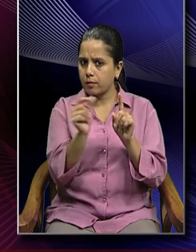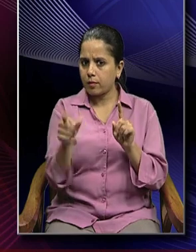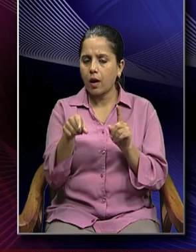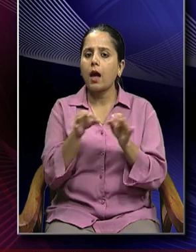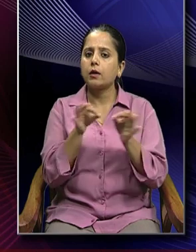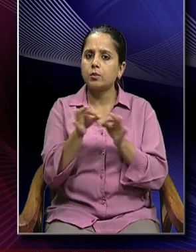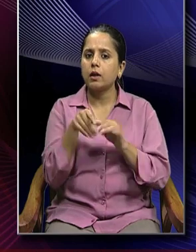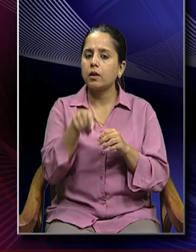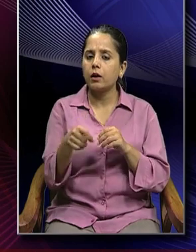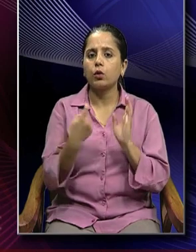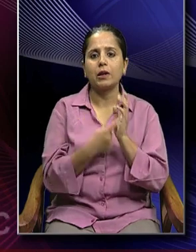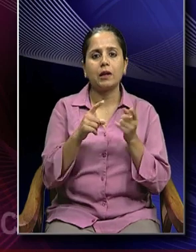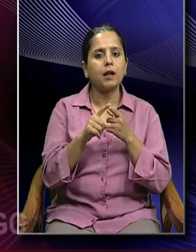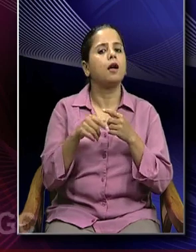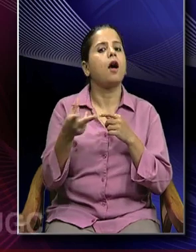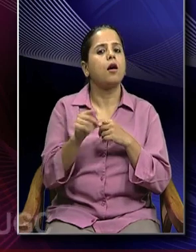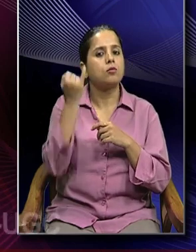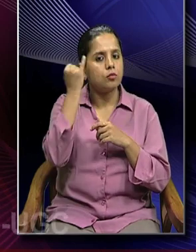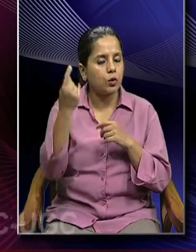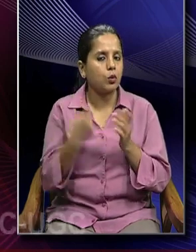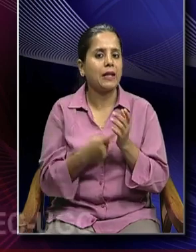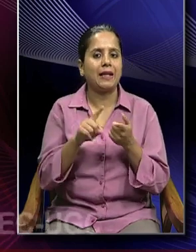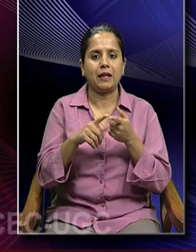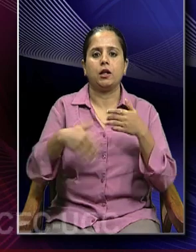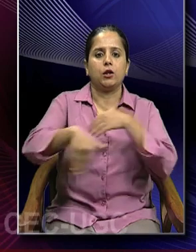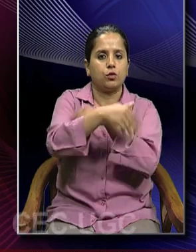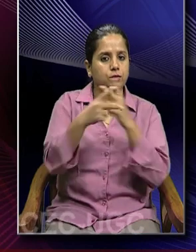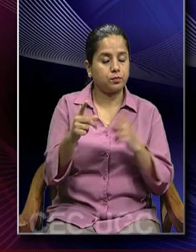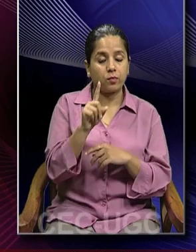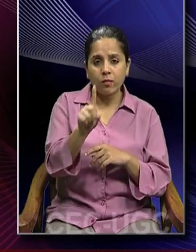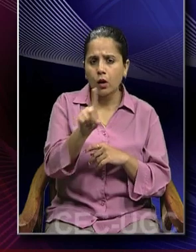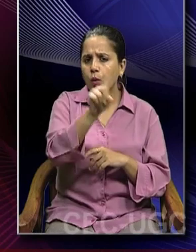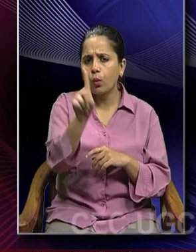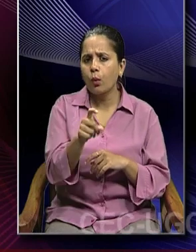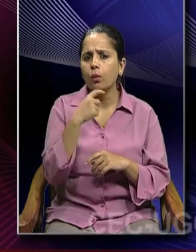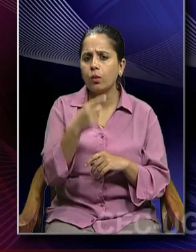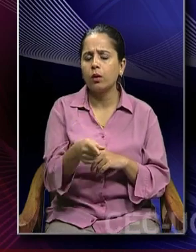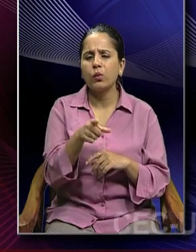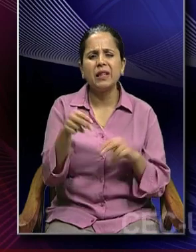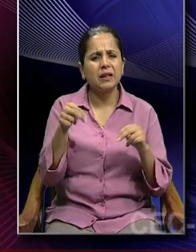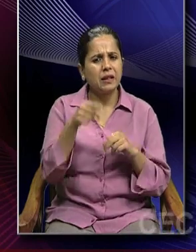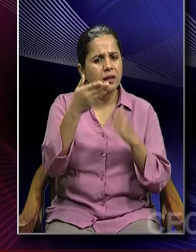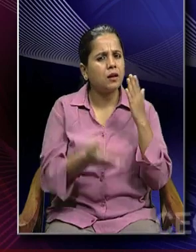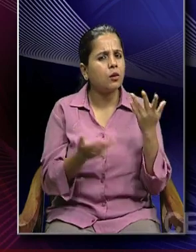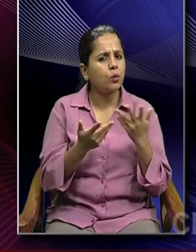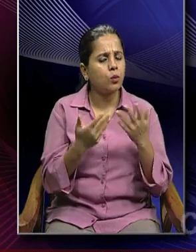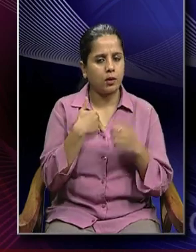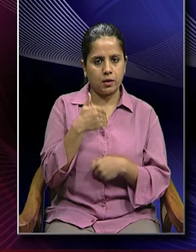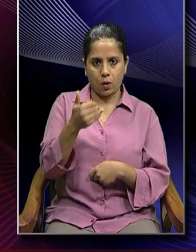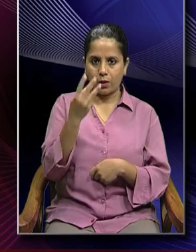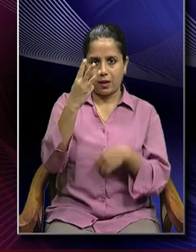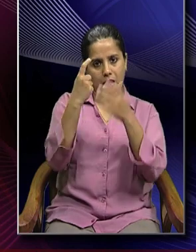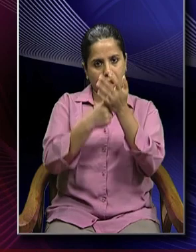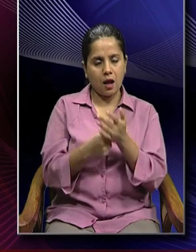explain reinvent, restructure and re-engineer. Now, the question comes, what is needed here? when we go for these